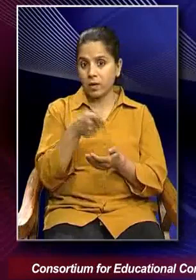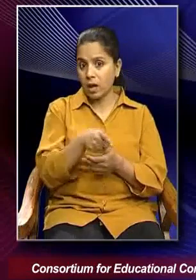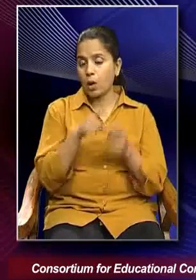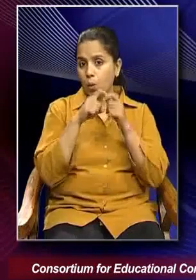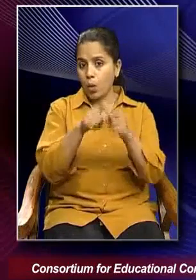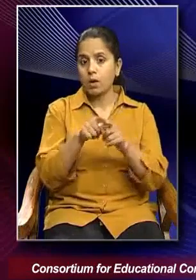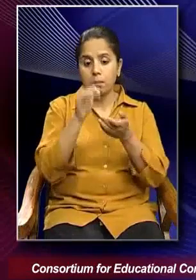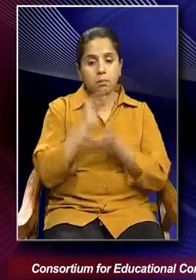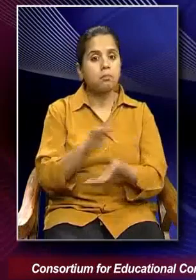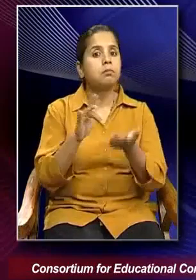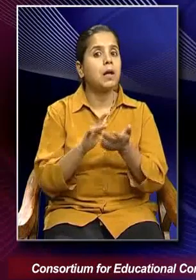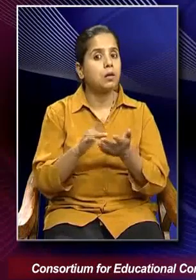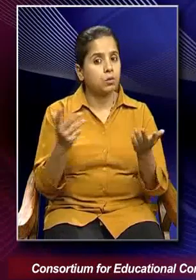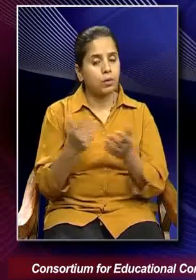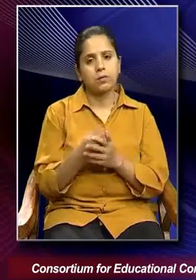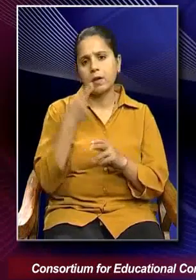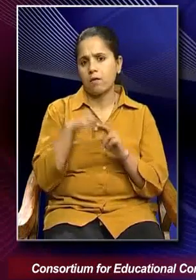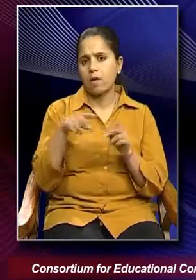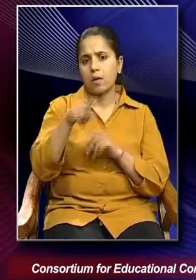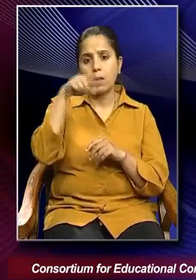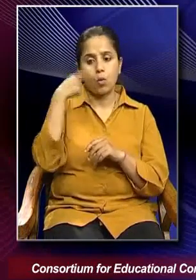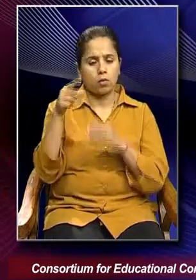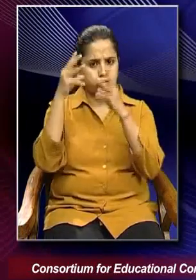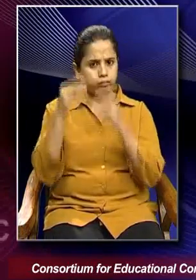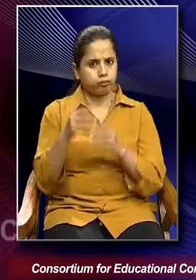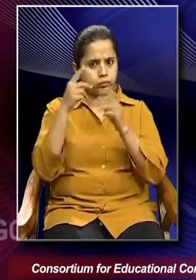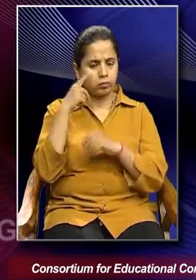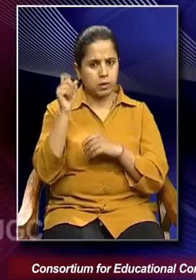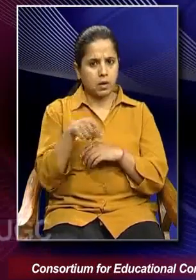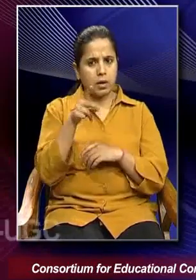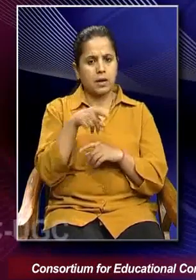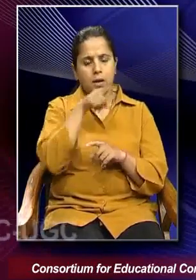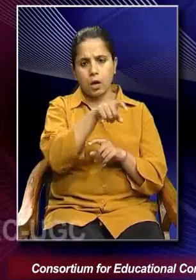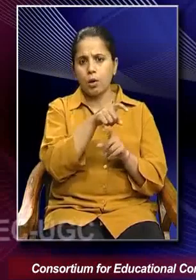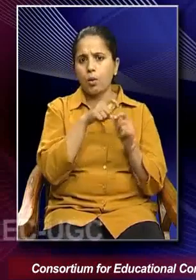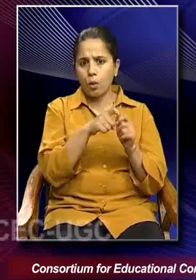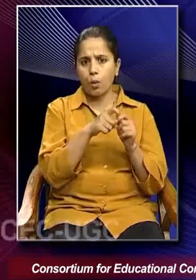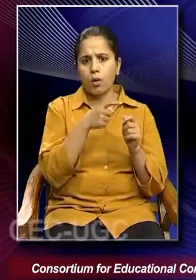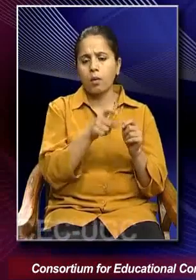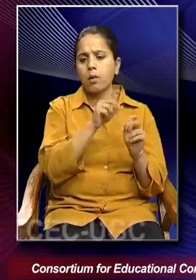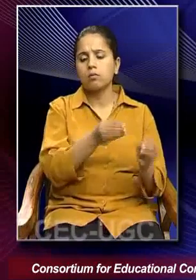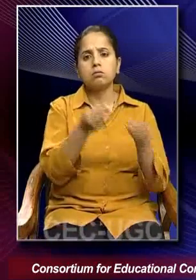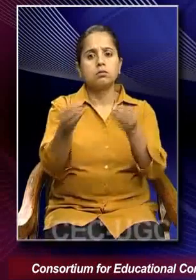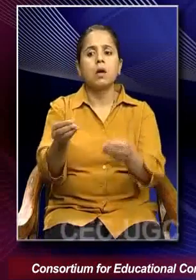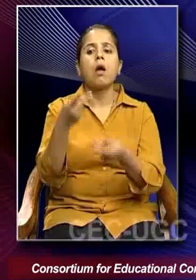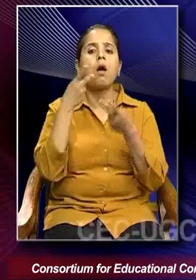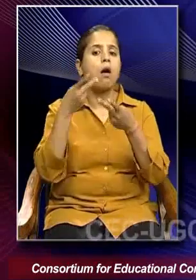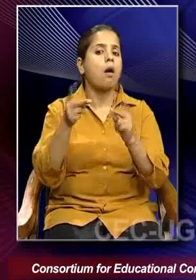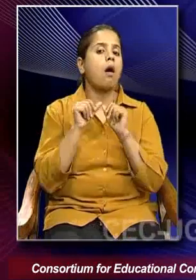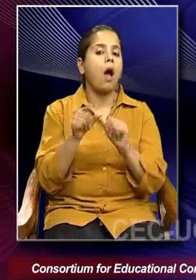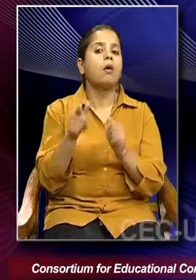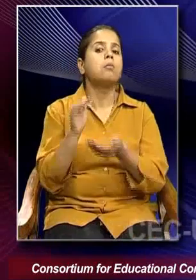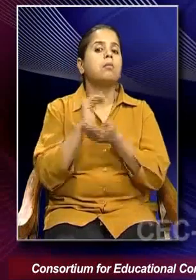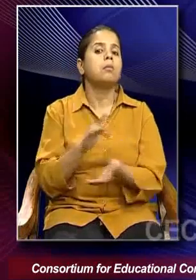question of place of birth, if enumerator is canvassing this question to the respondent, and if the place of